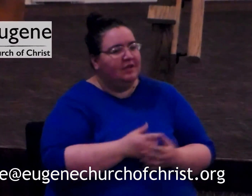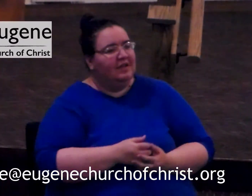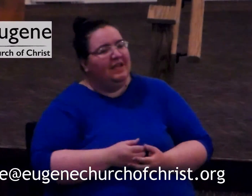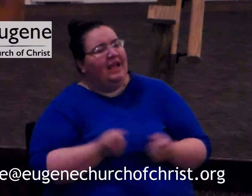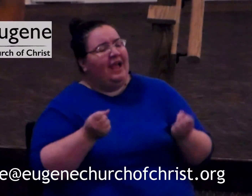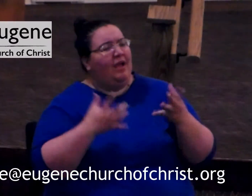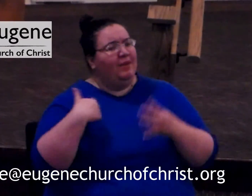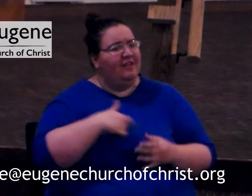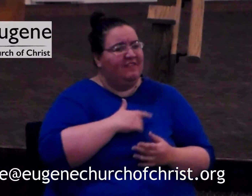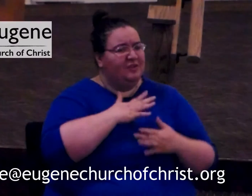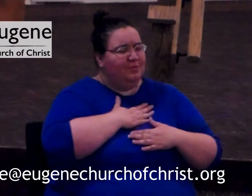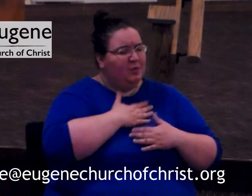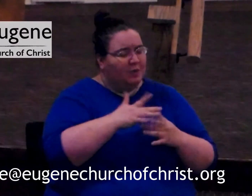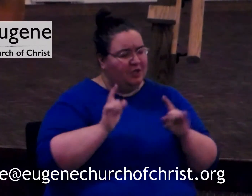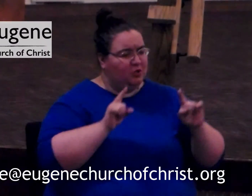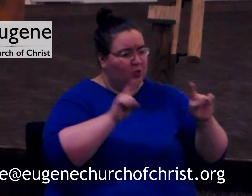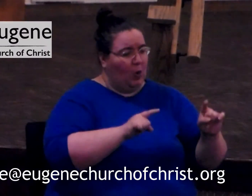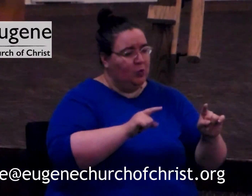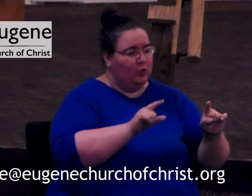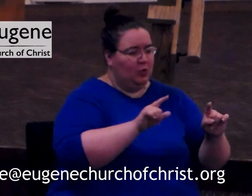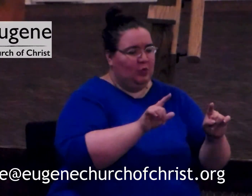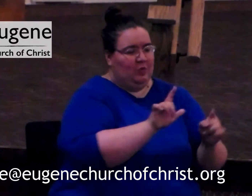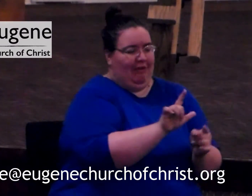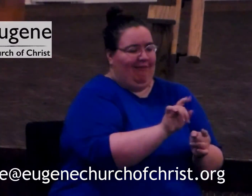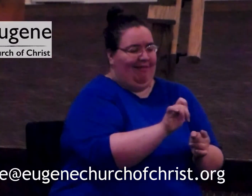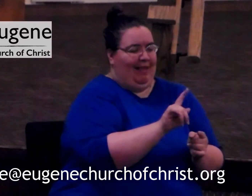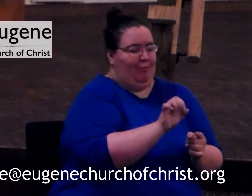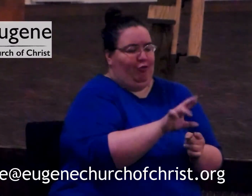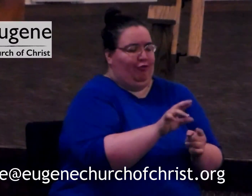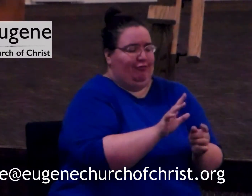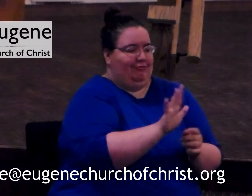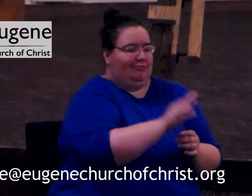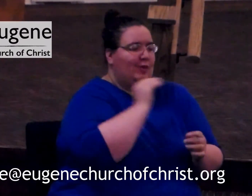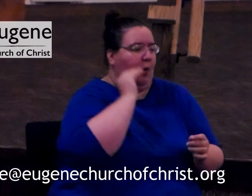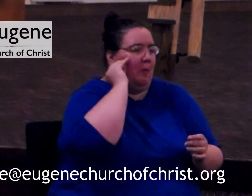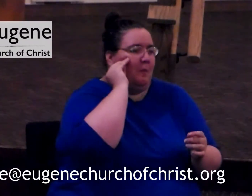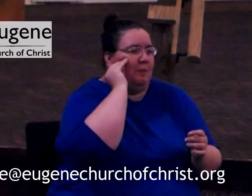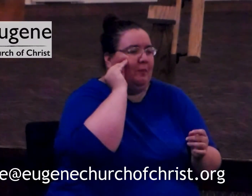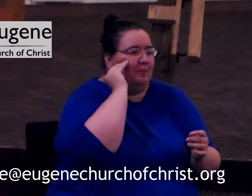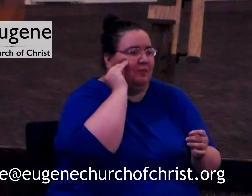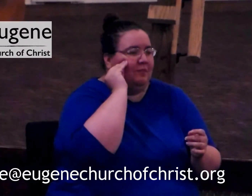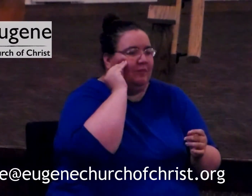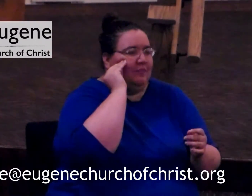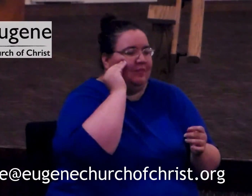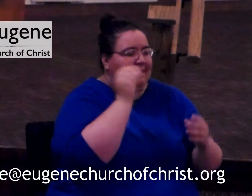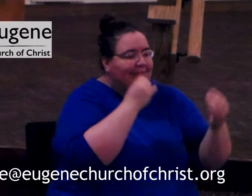cultural equivalent of that is, and sharing a meal and seeing Jesus at work there?